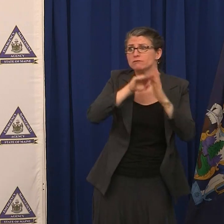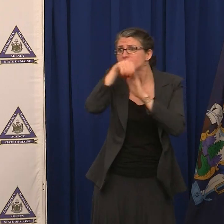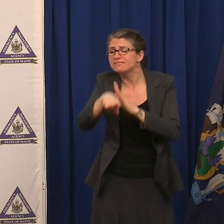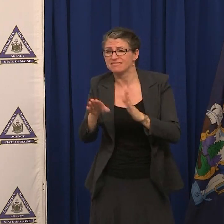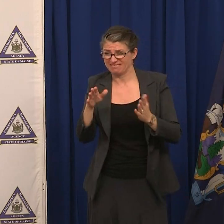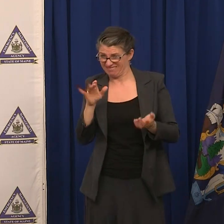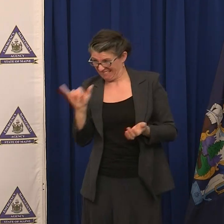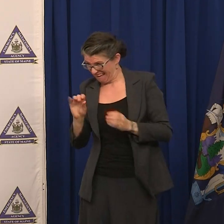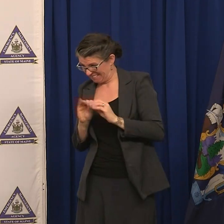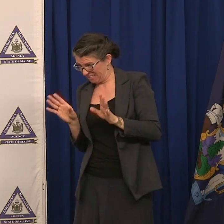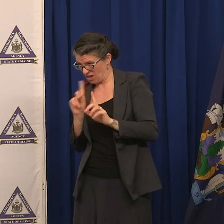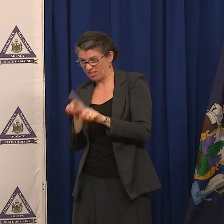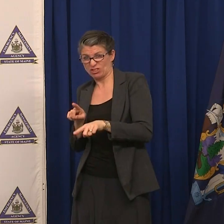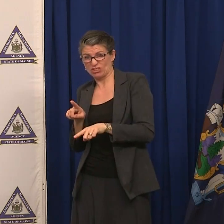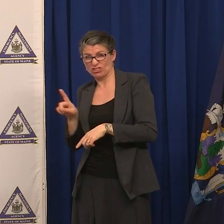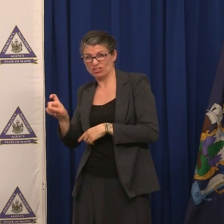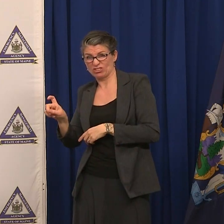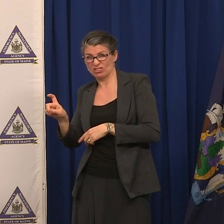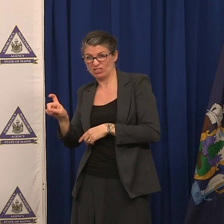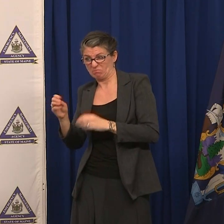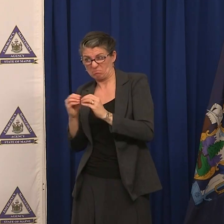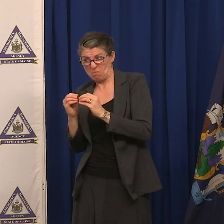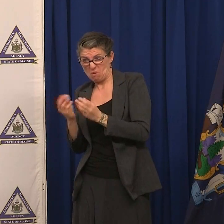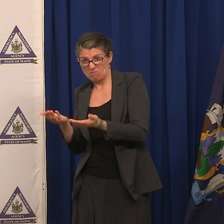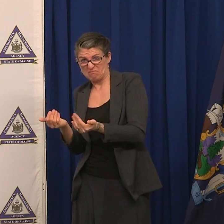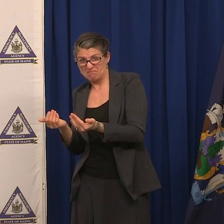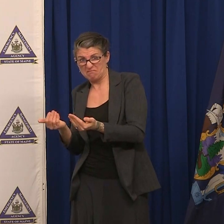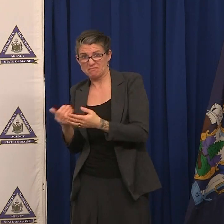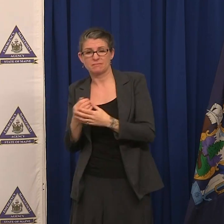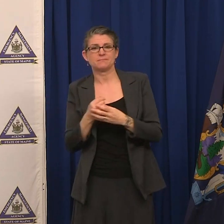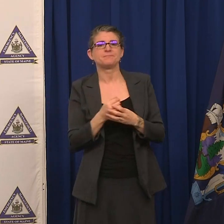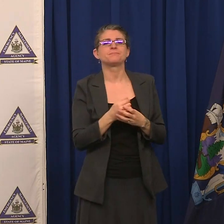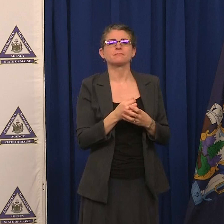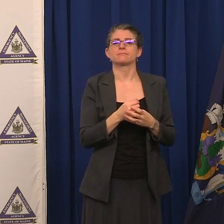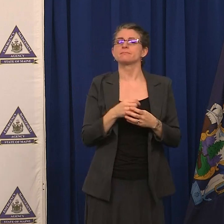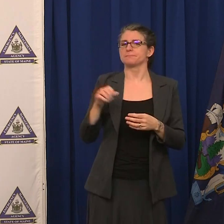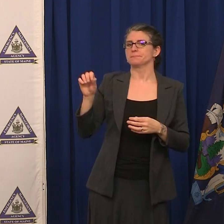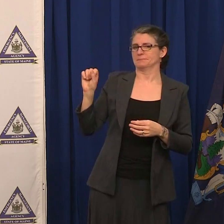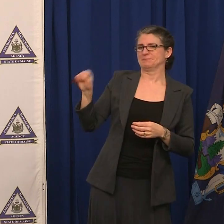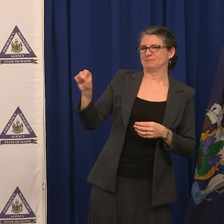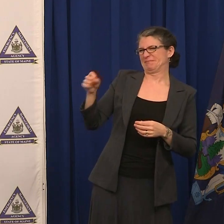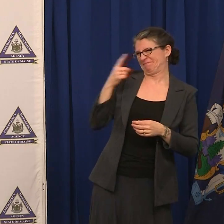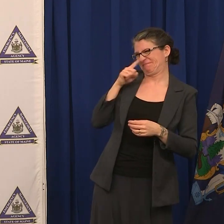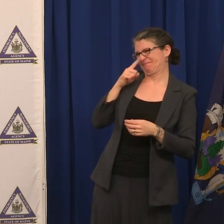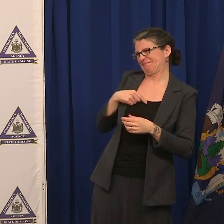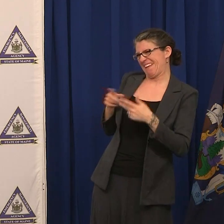I guess I didn't at that second, but I would ask a follow-up on the testing.